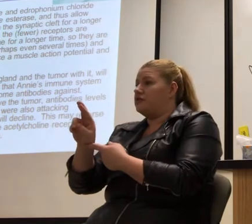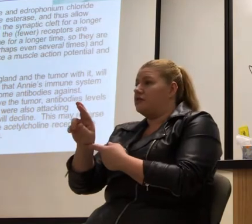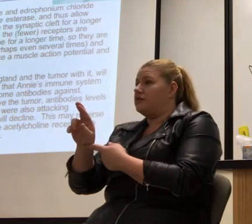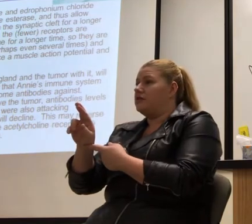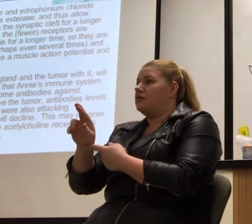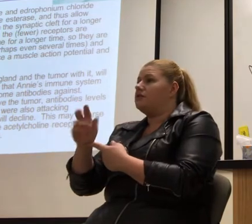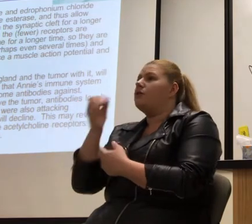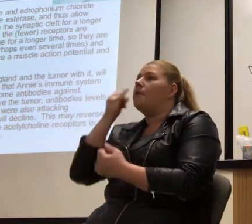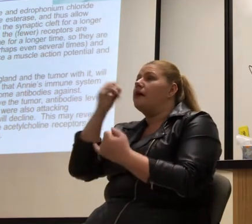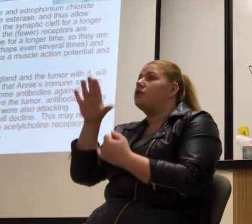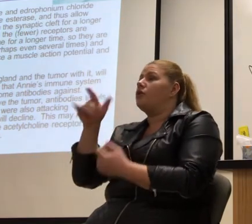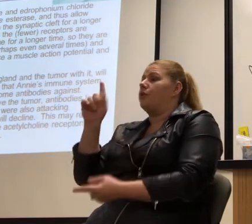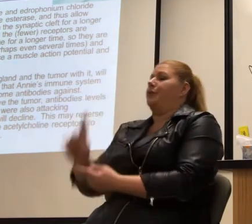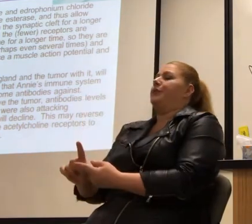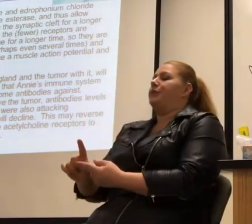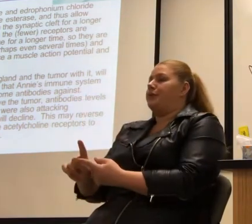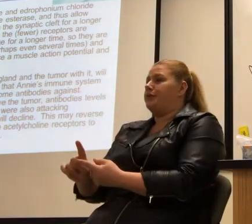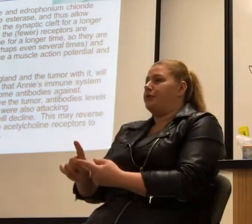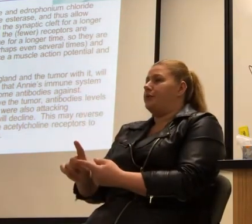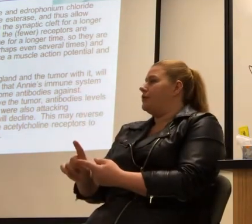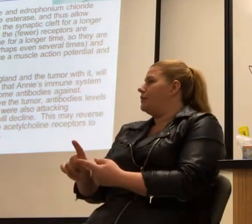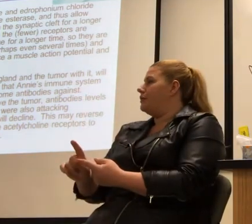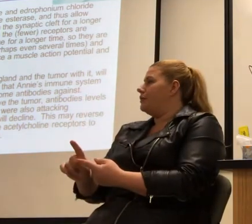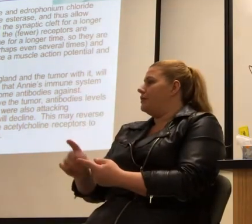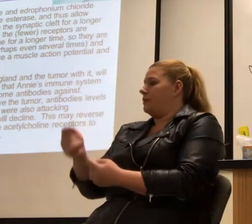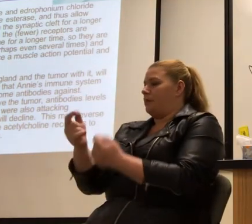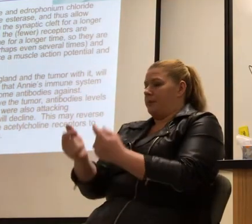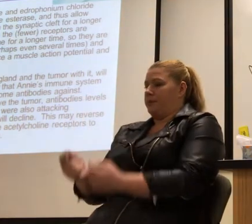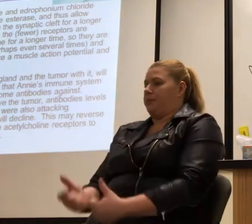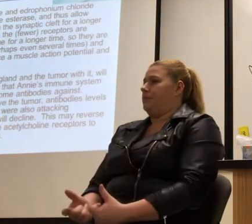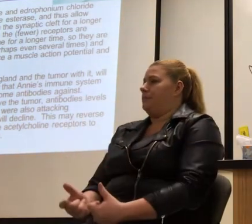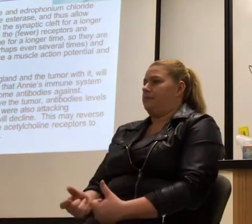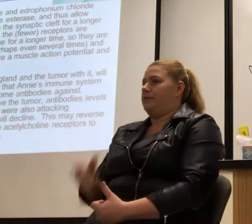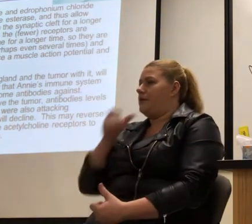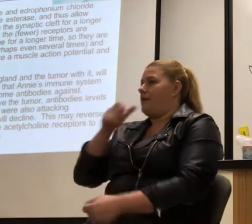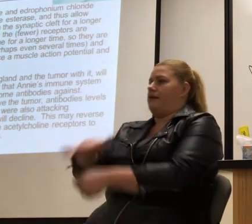them. You're gone, you're gone, you're gone.